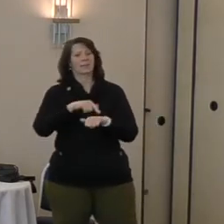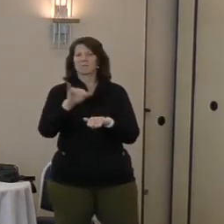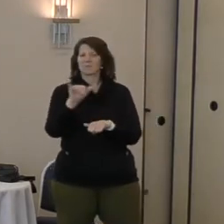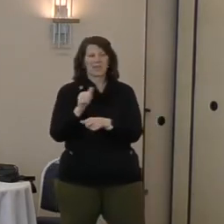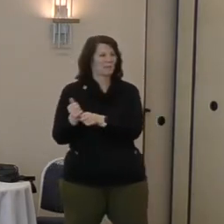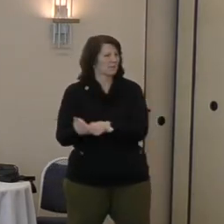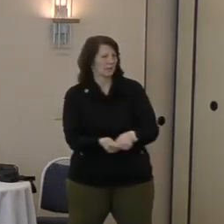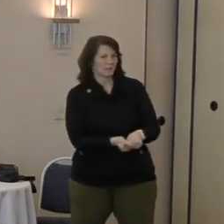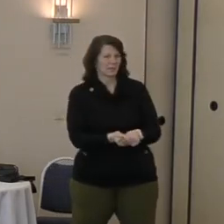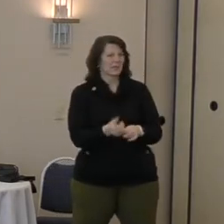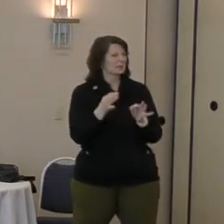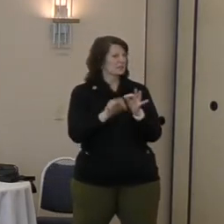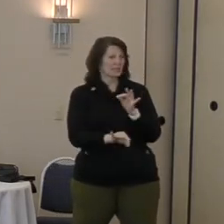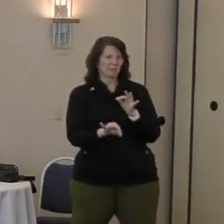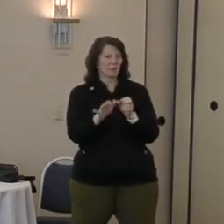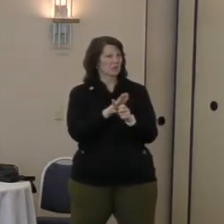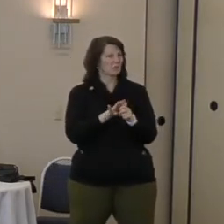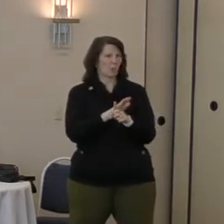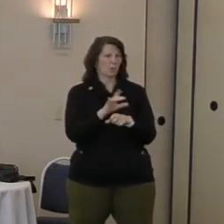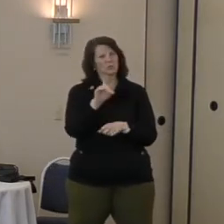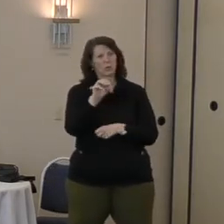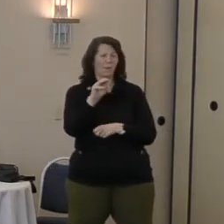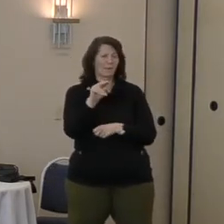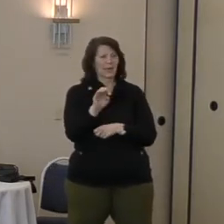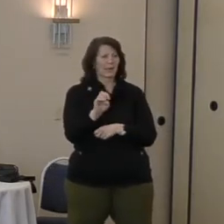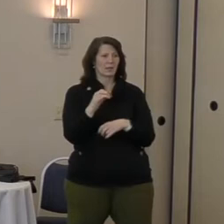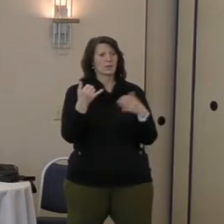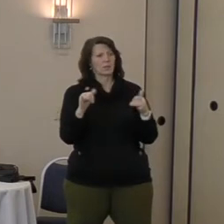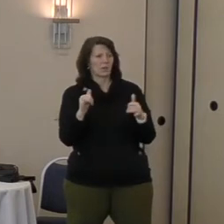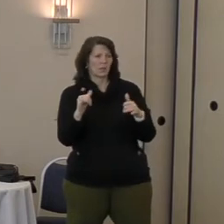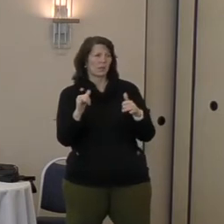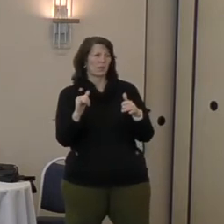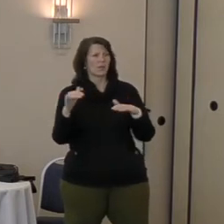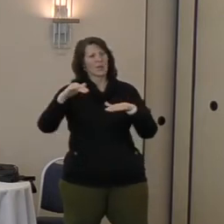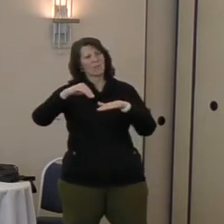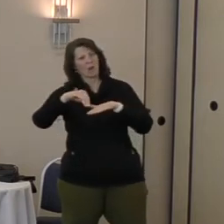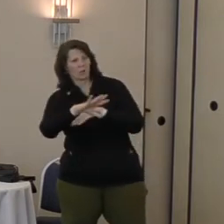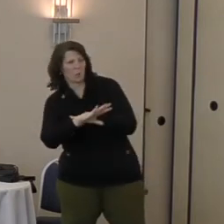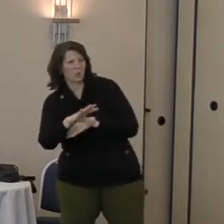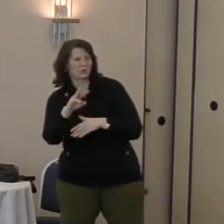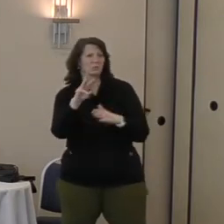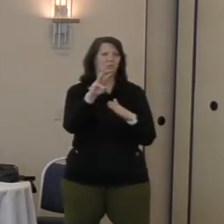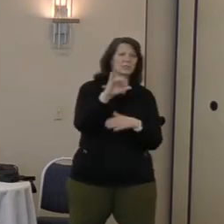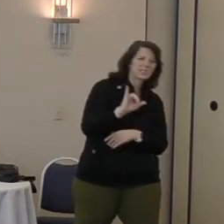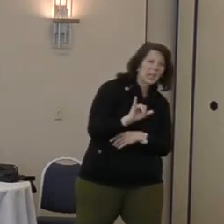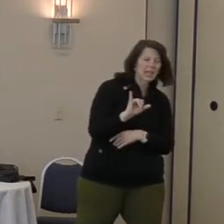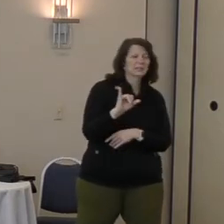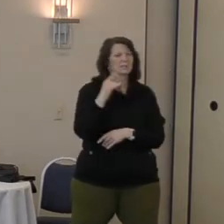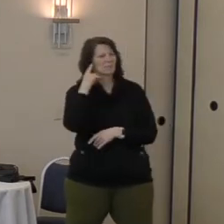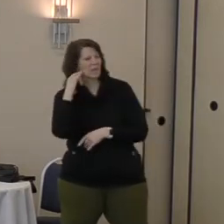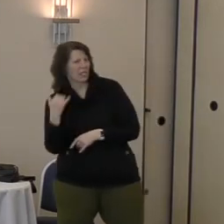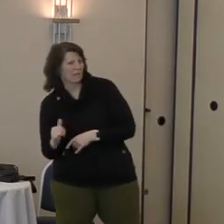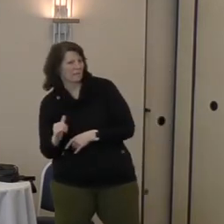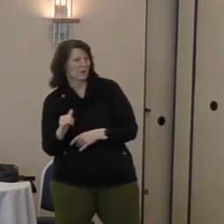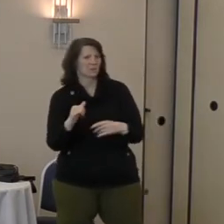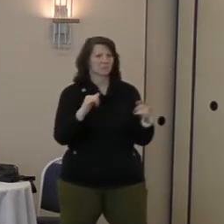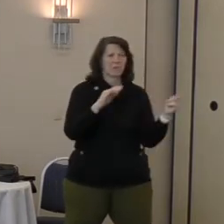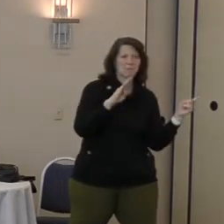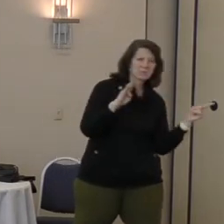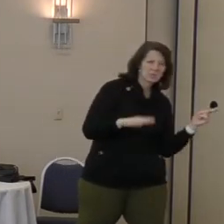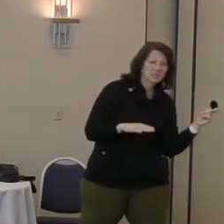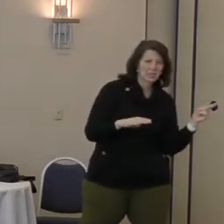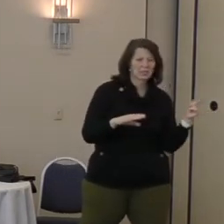sport with a simple domain. You could be playing on a course in Wisconsin, or California, or Brazil,